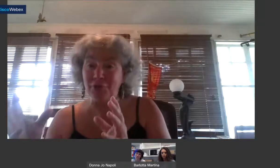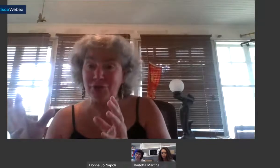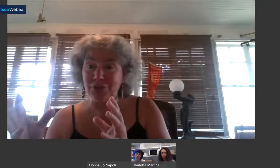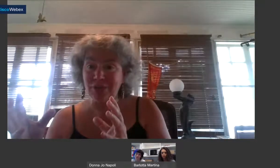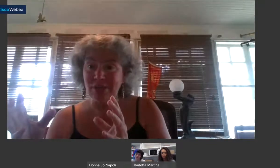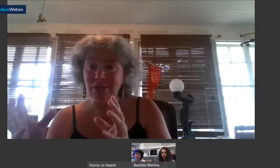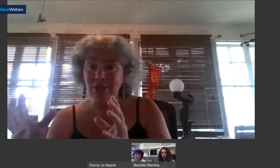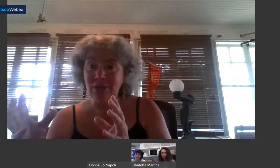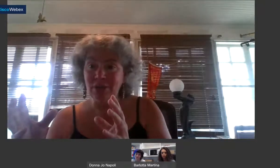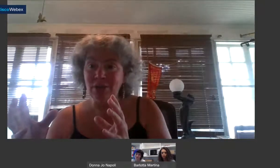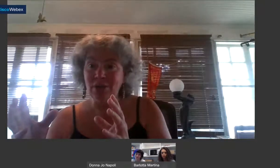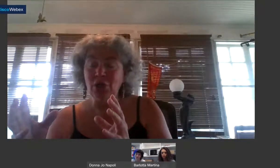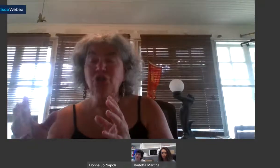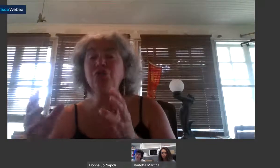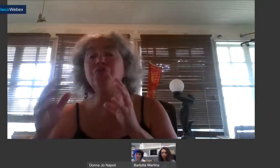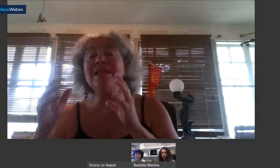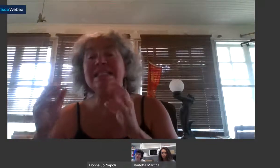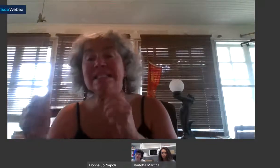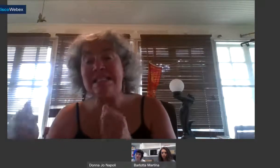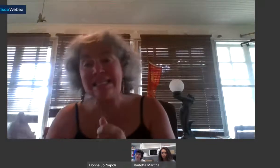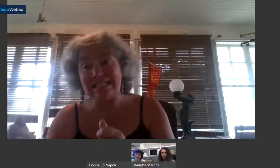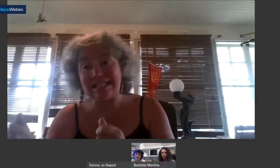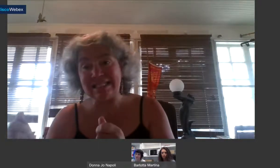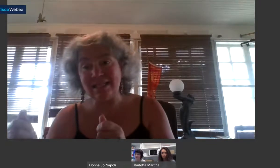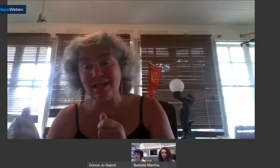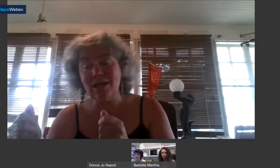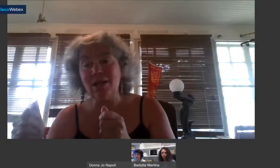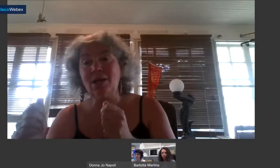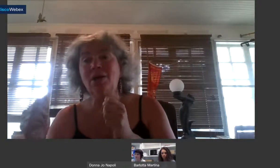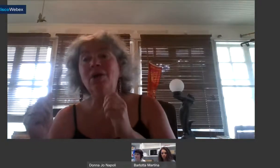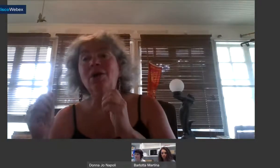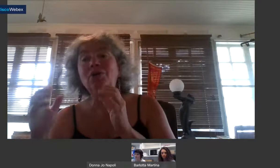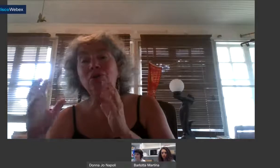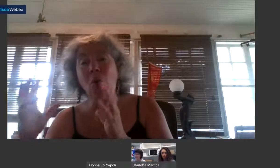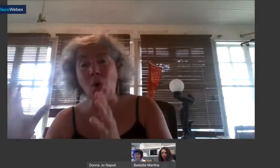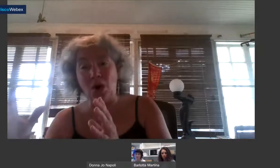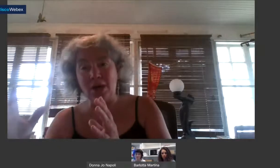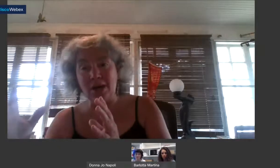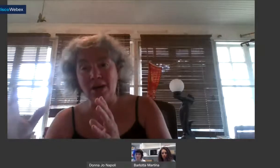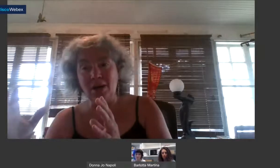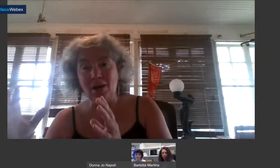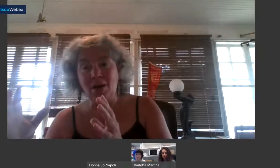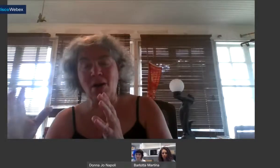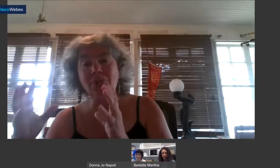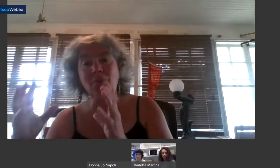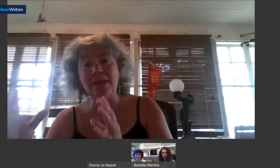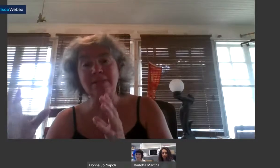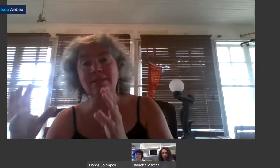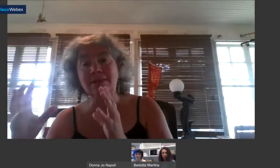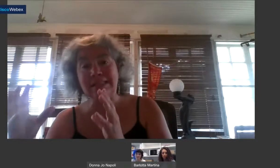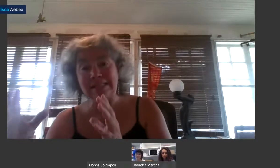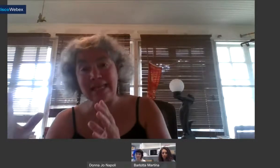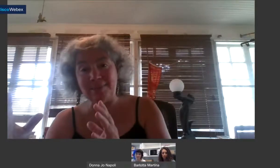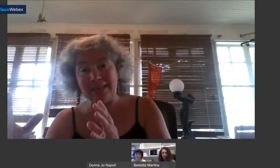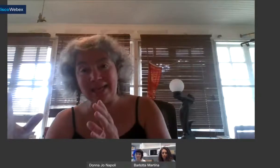effort to resist torque on the ones that are